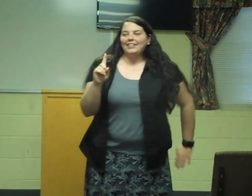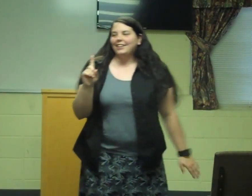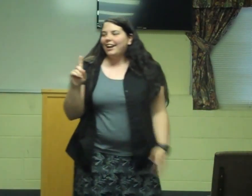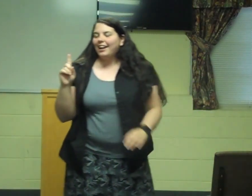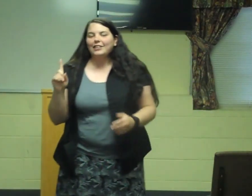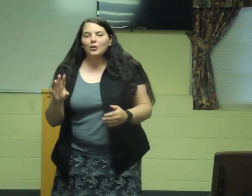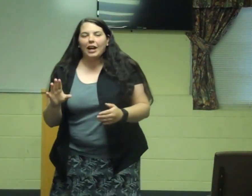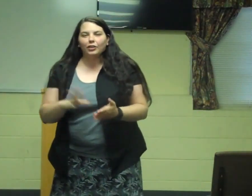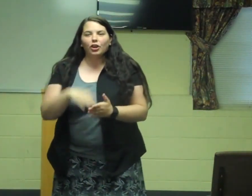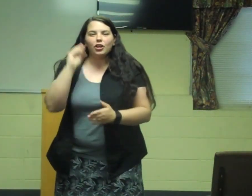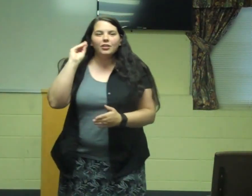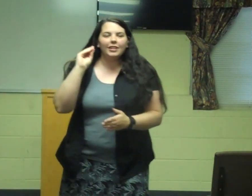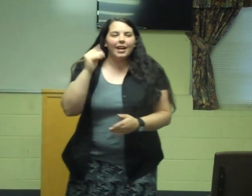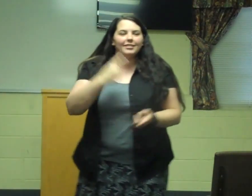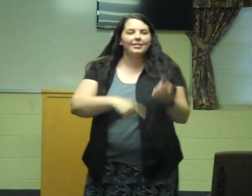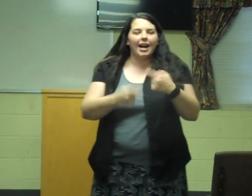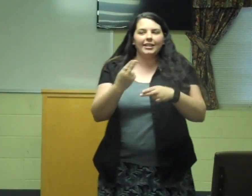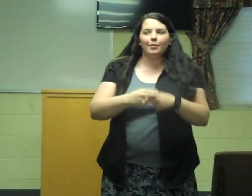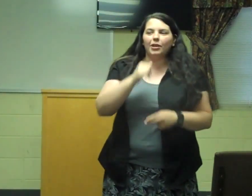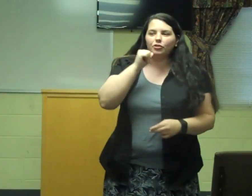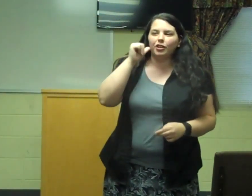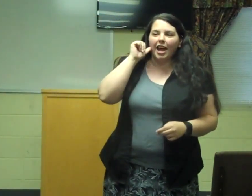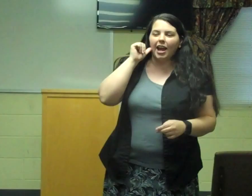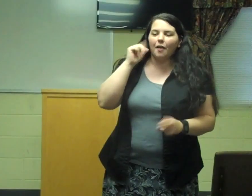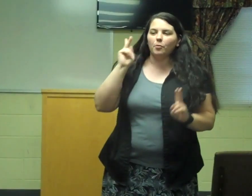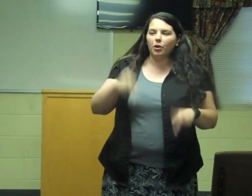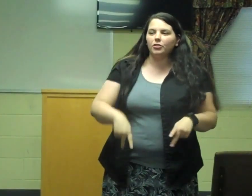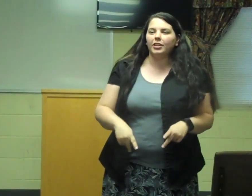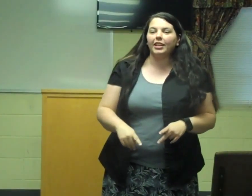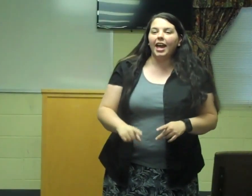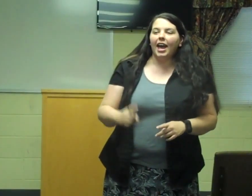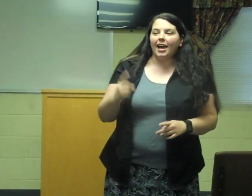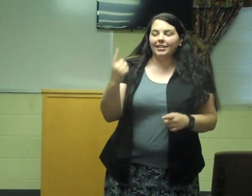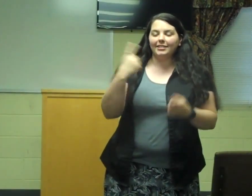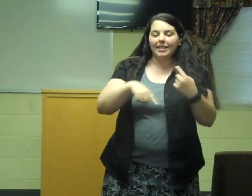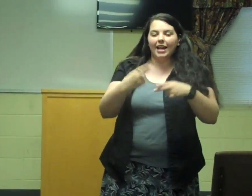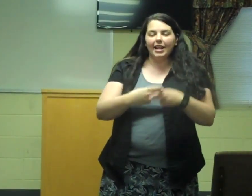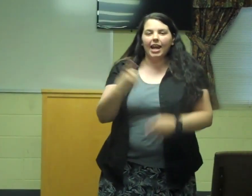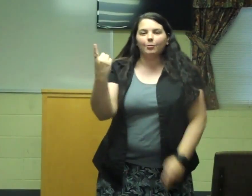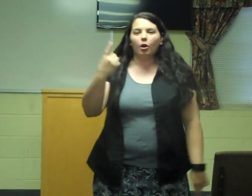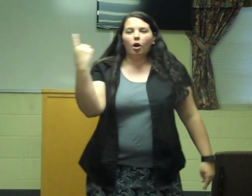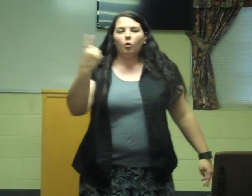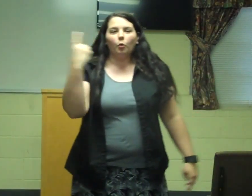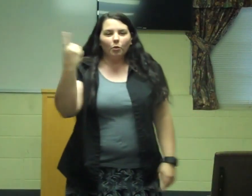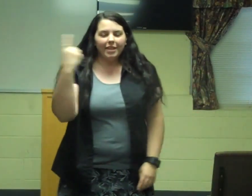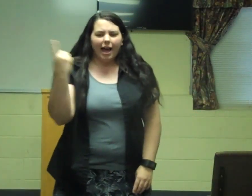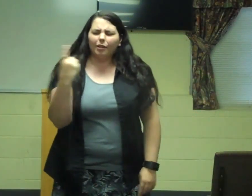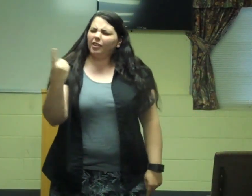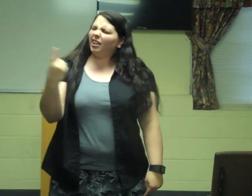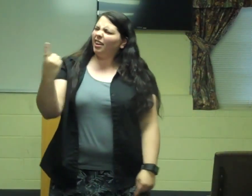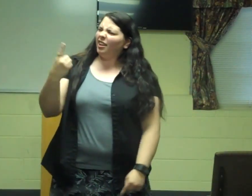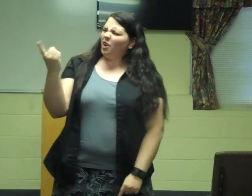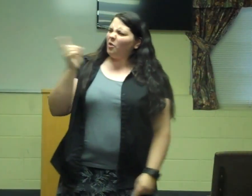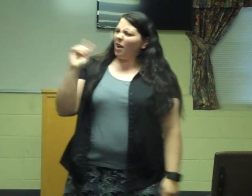And there, I learned a sign name yesterday of a person, and his sign name was that. I was like,